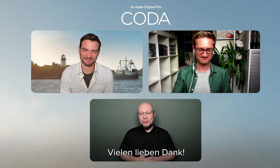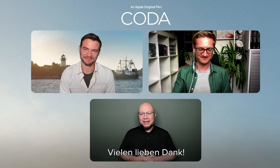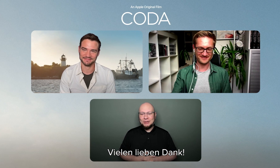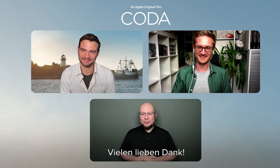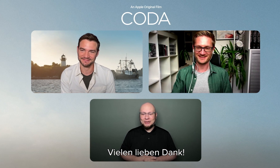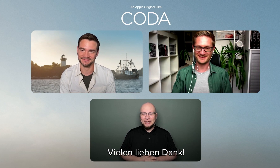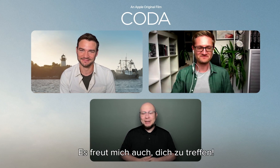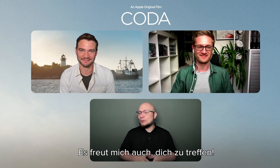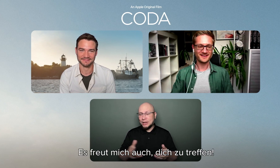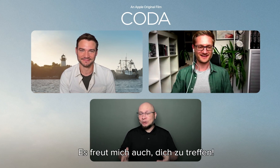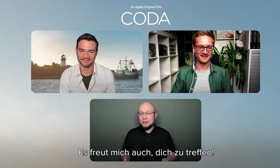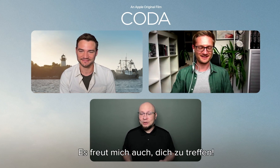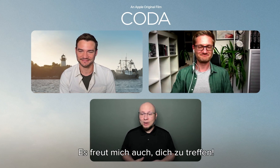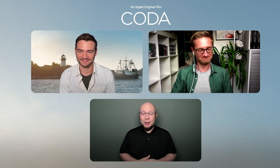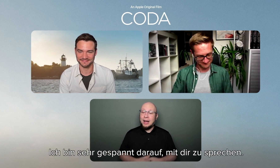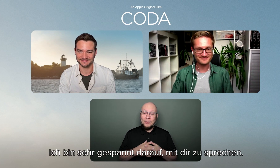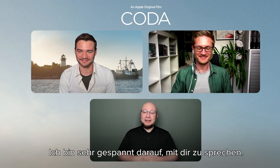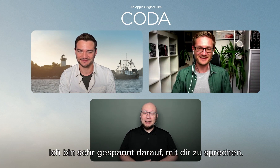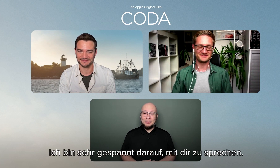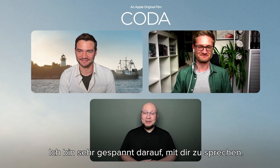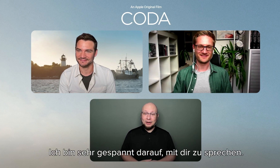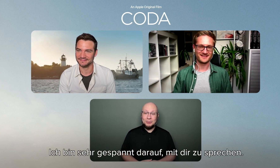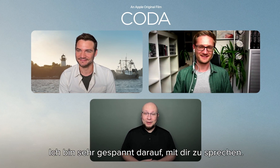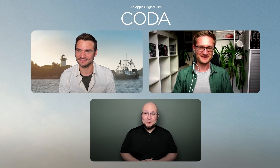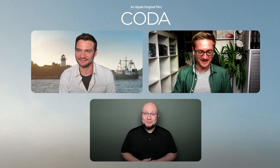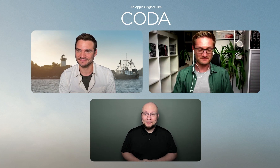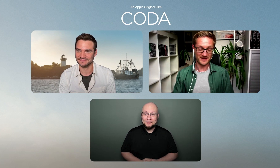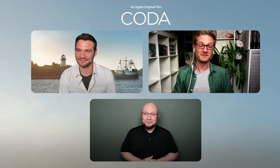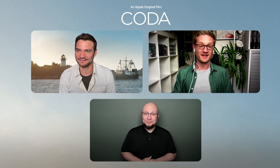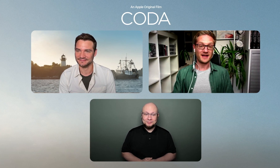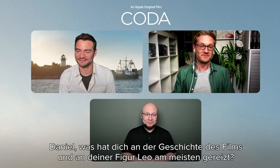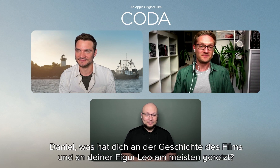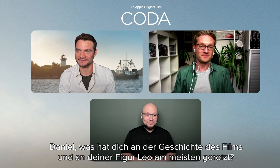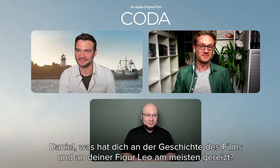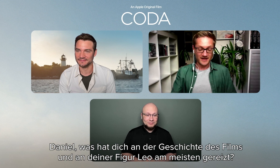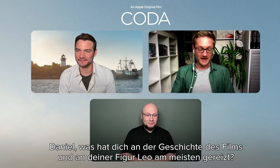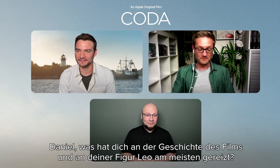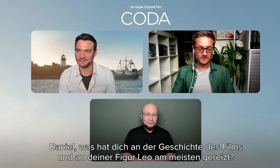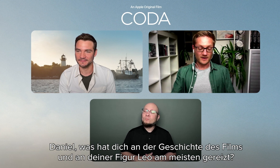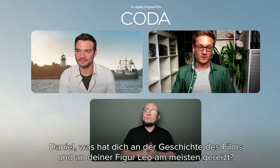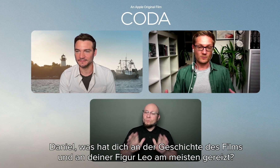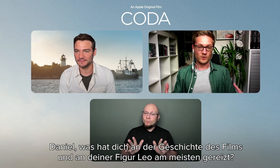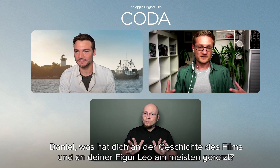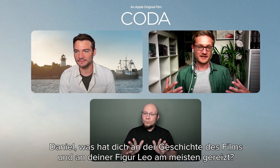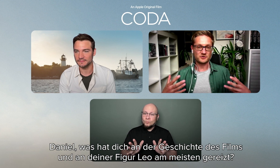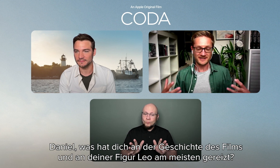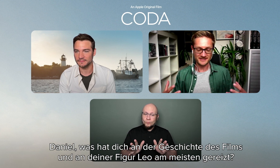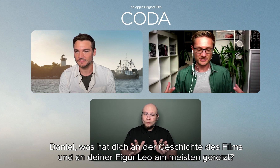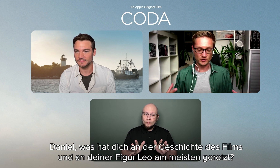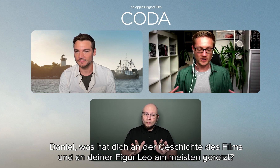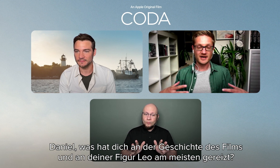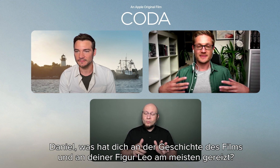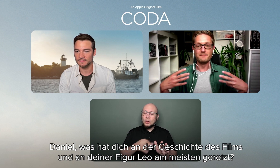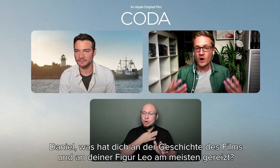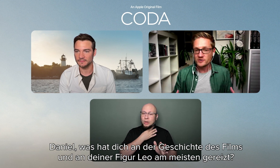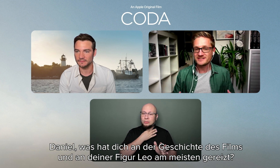Oh, thank you so much. Thank you so much. It's a pleasure to meet you as well. I'm very excited to be talking with you. Yeah. Daniel, what attracted